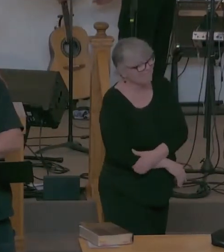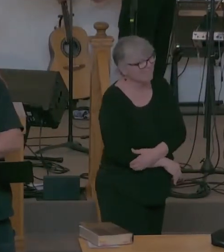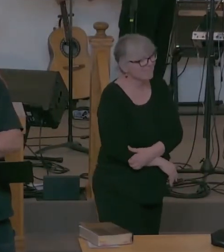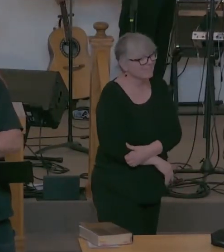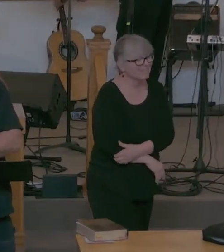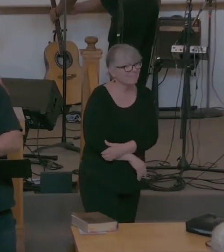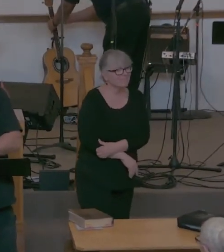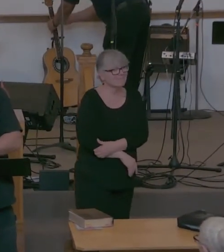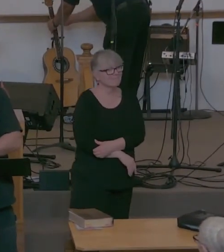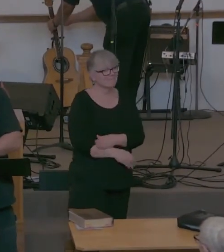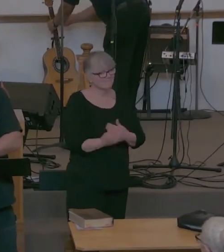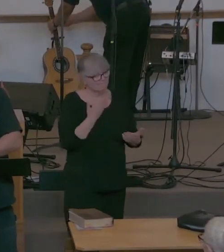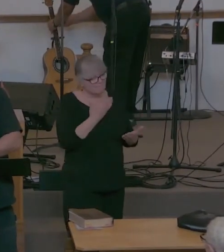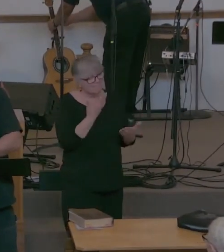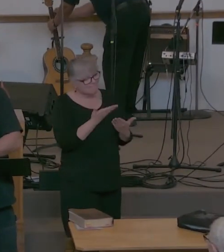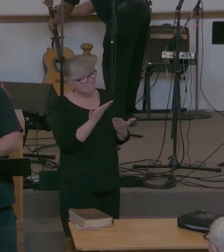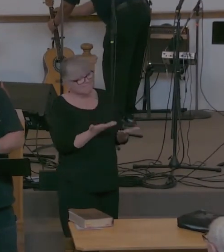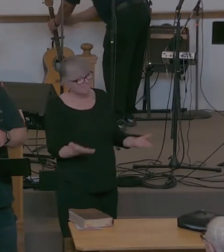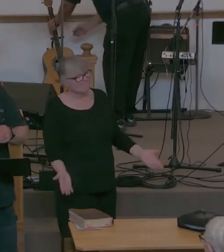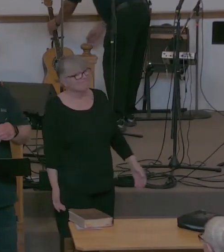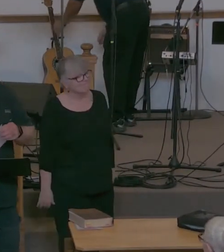Good, good stuff.